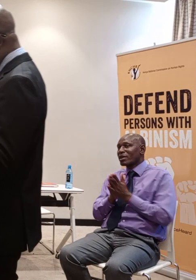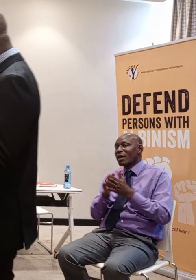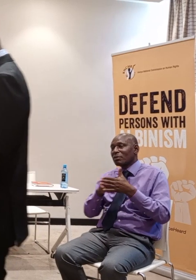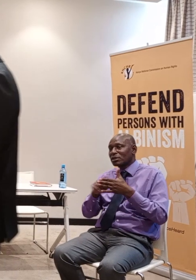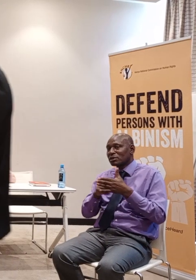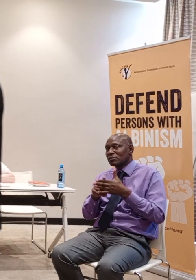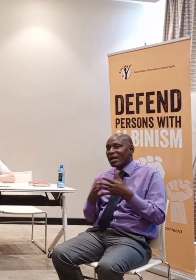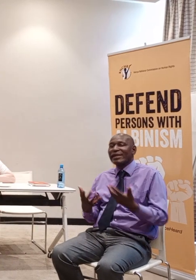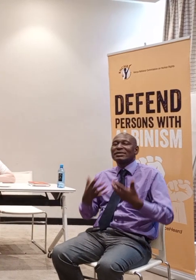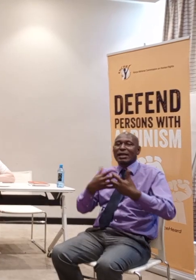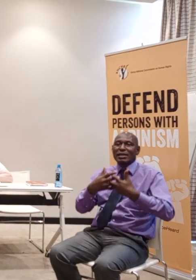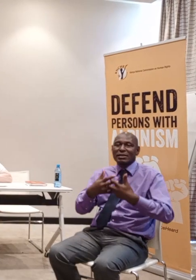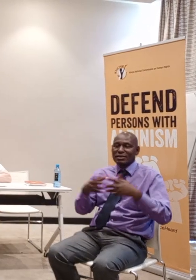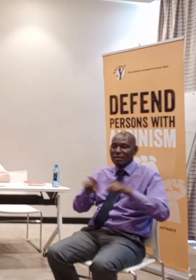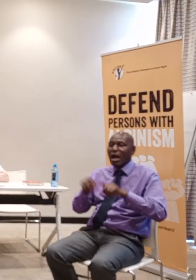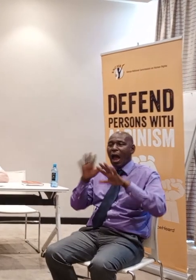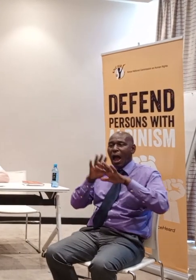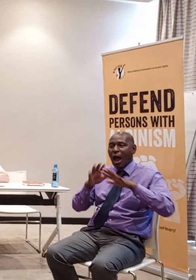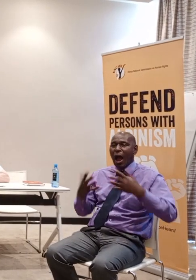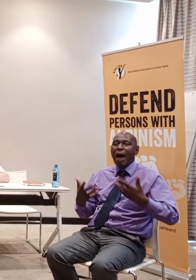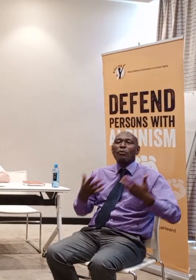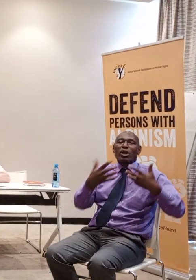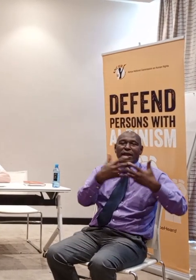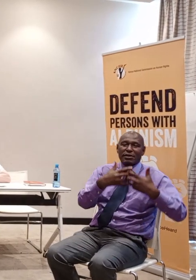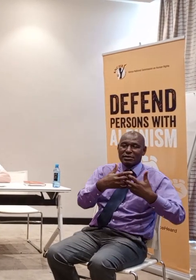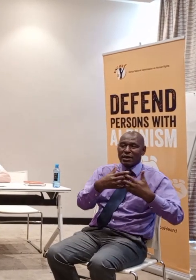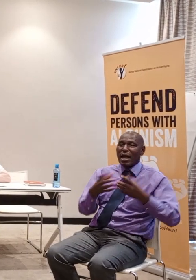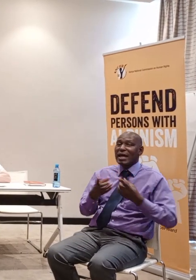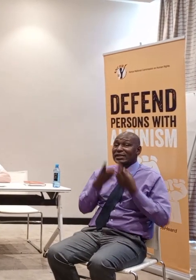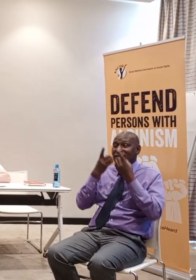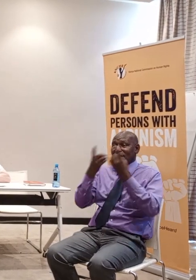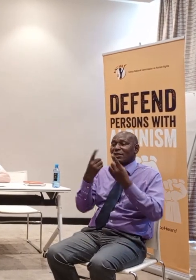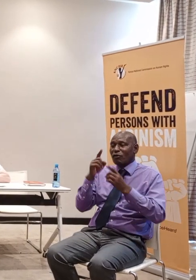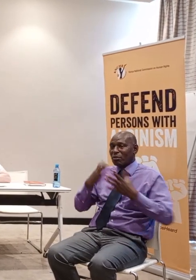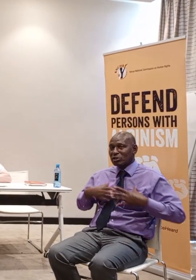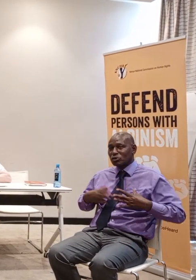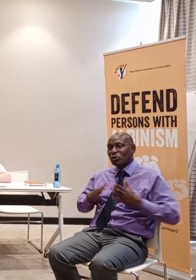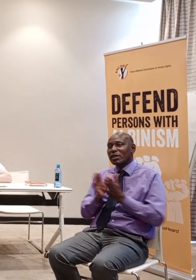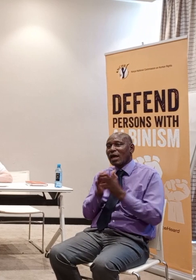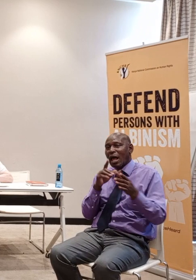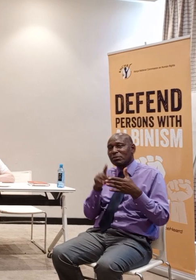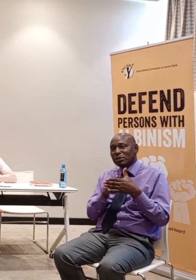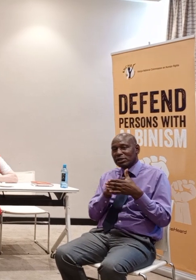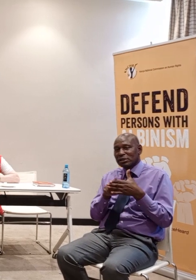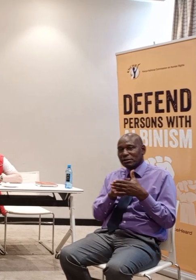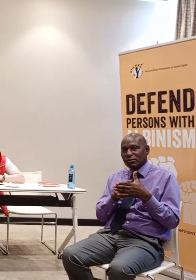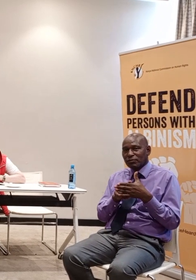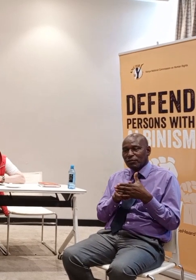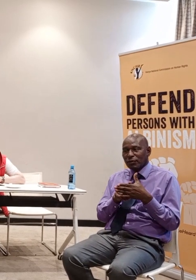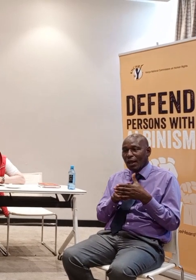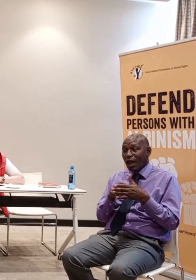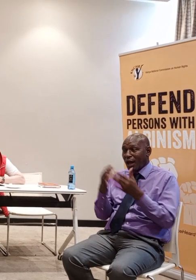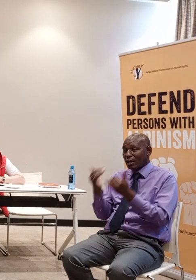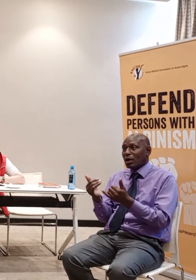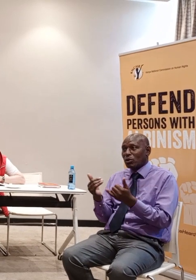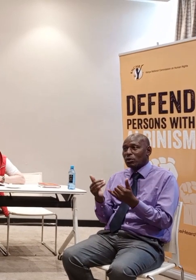Integrate and harmonize systems for data monitoring and evaluation of persons with disabilities, and in this